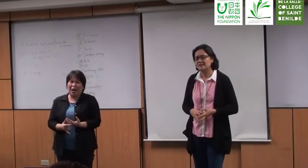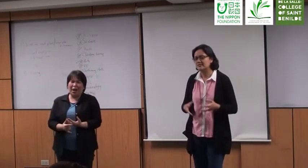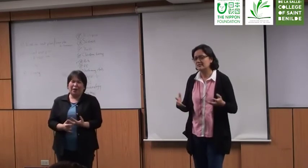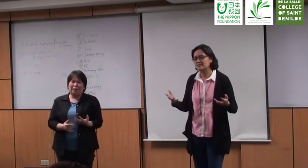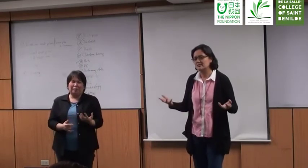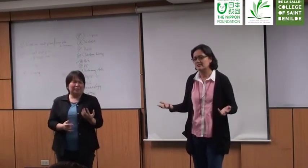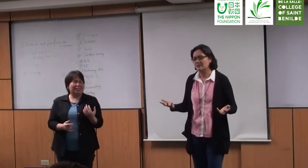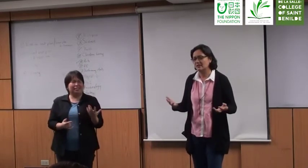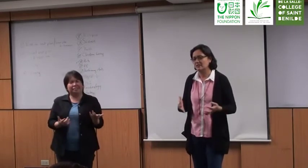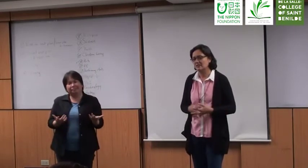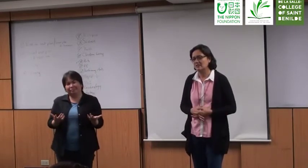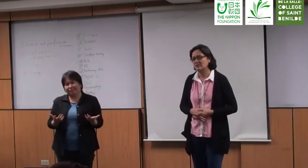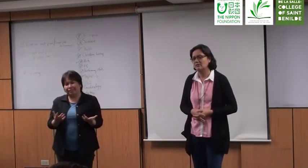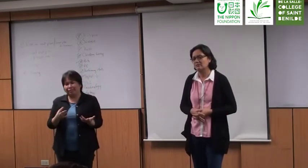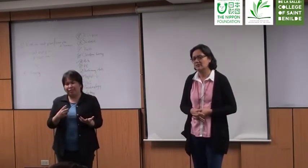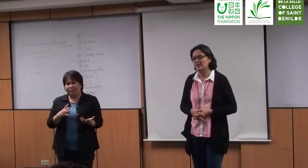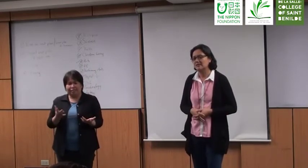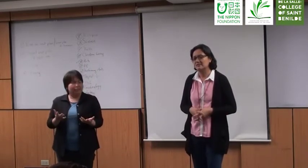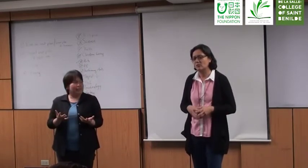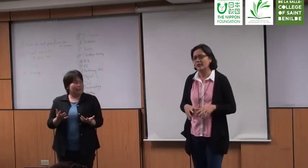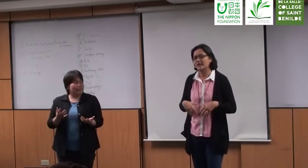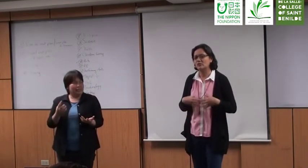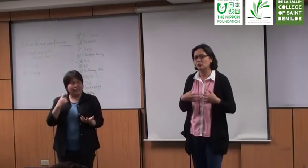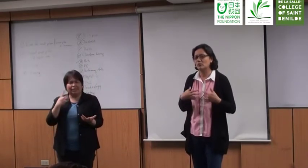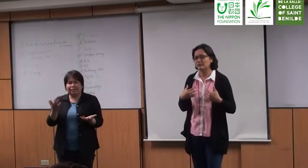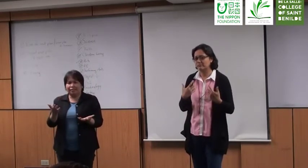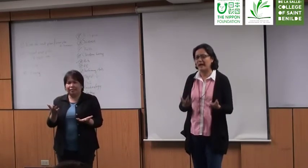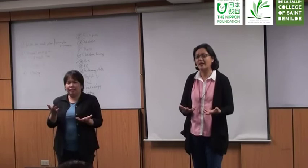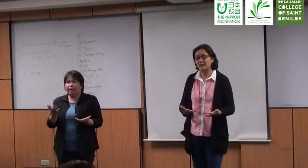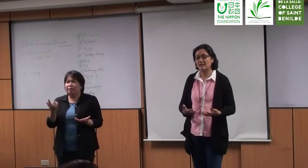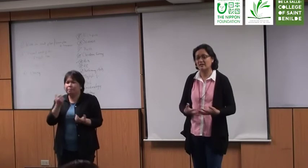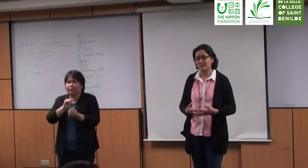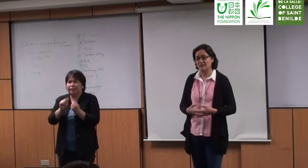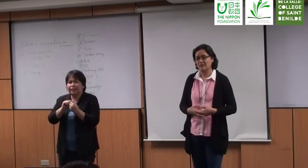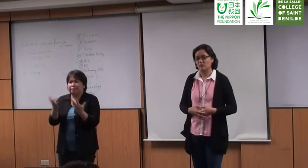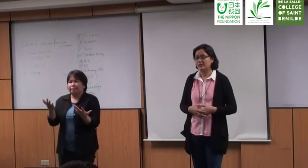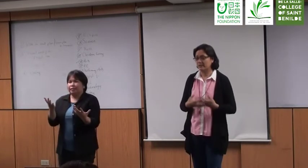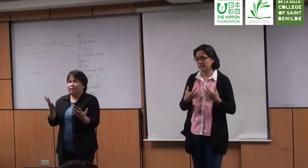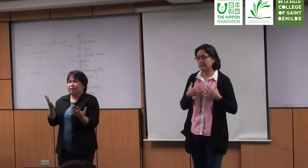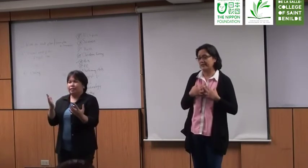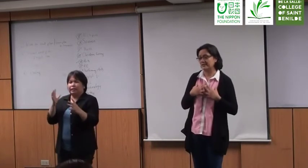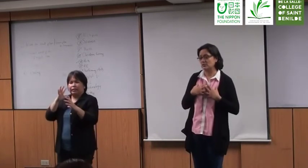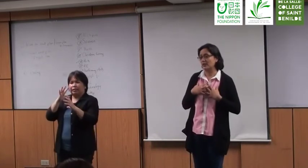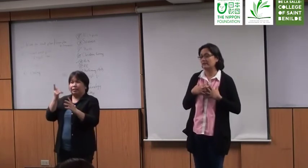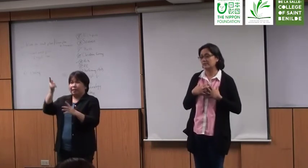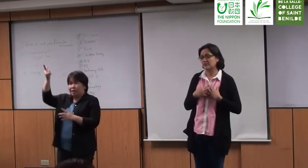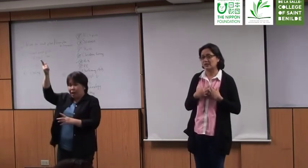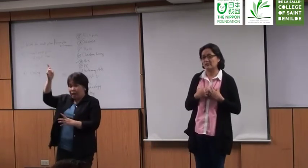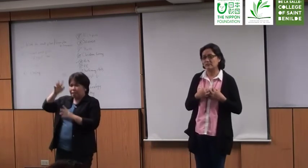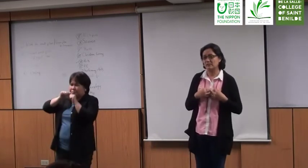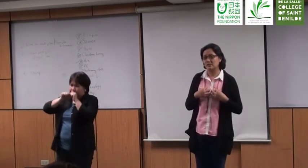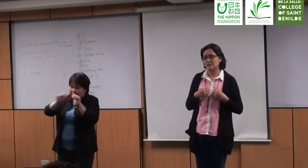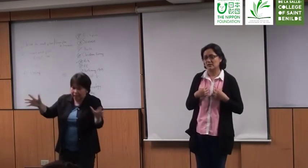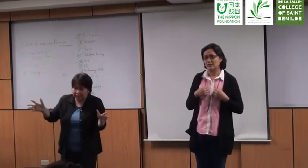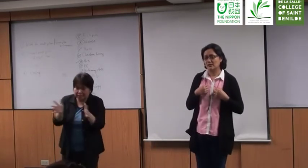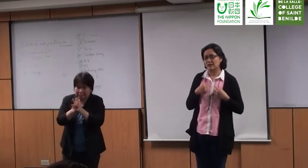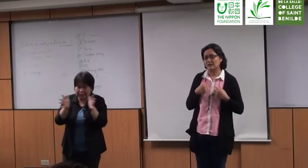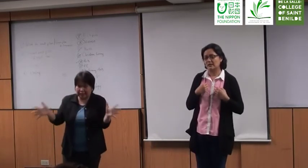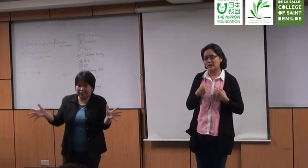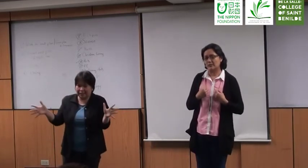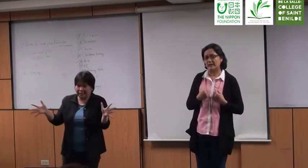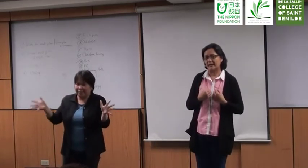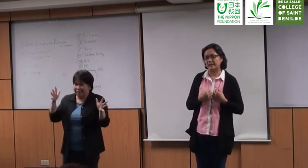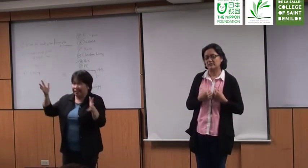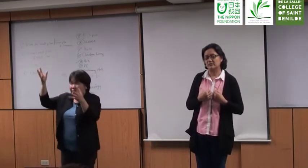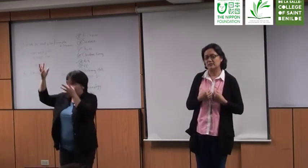I guess it's a way to give back whatever blessings we have received